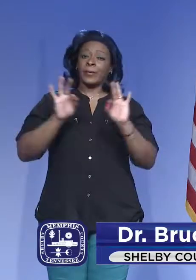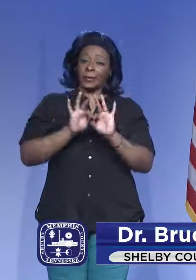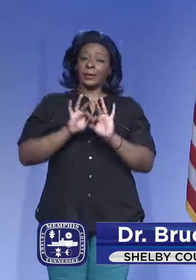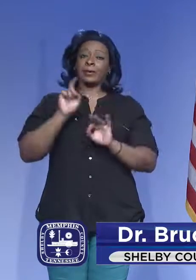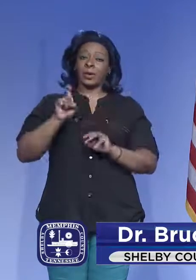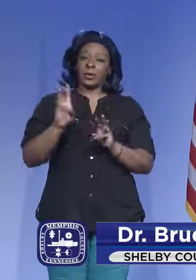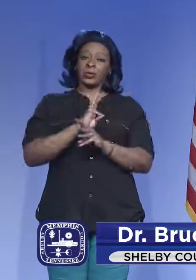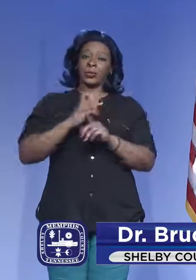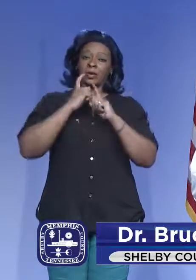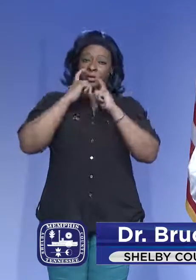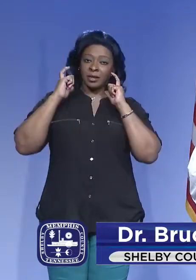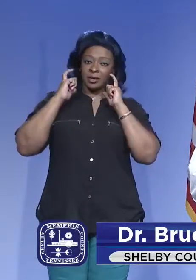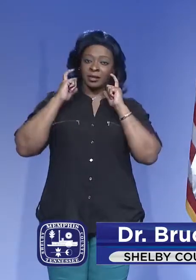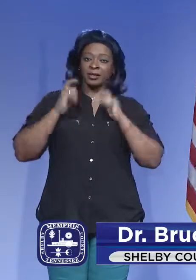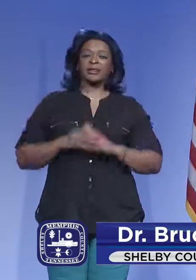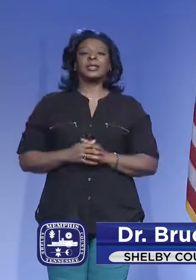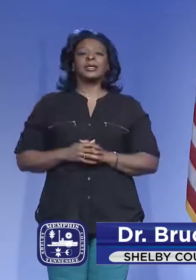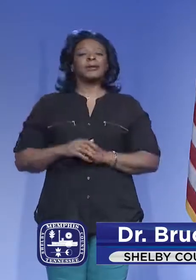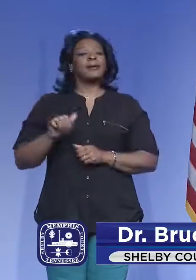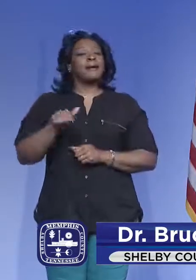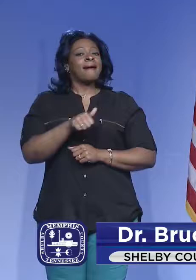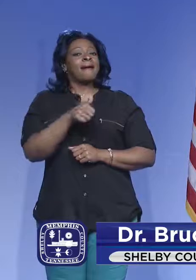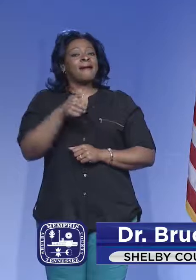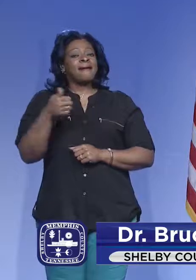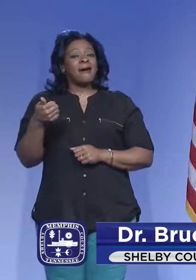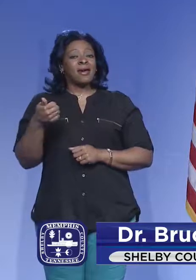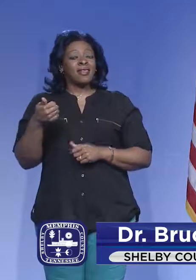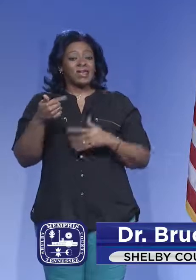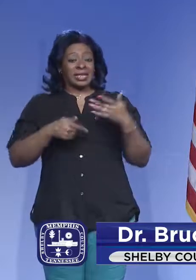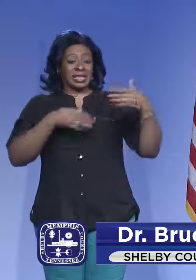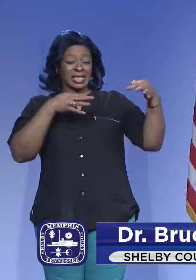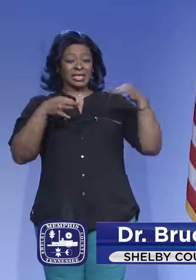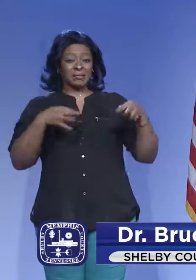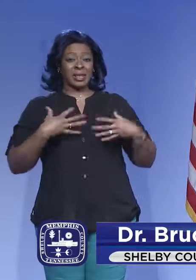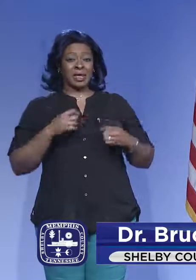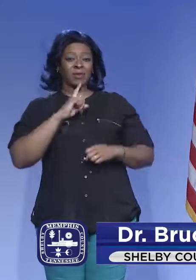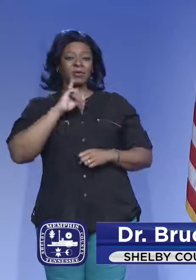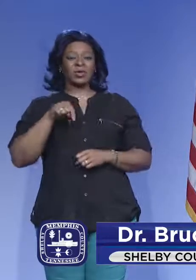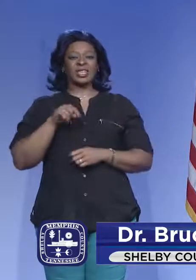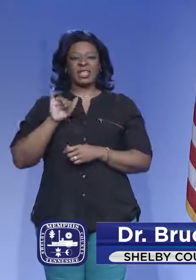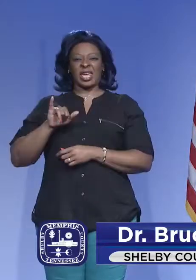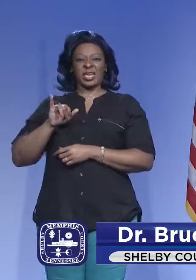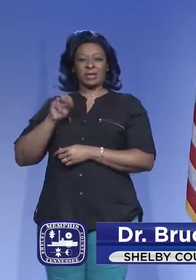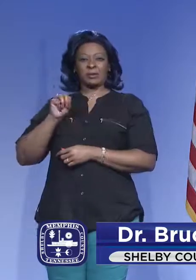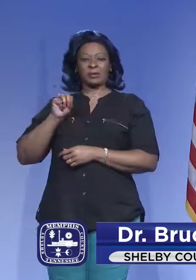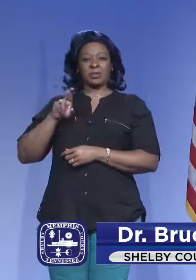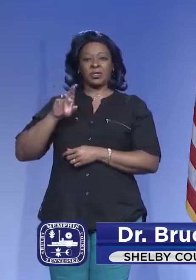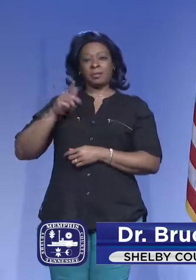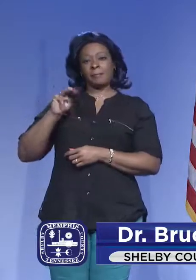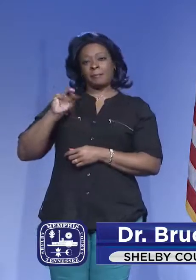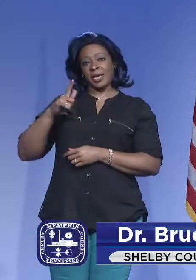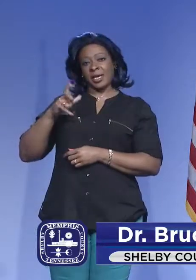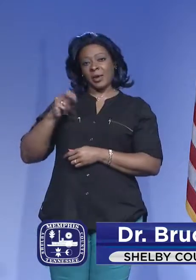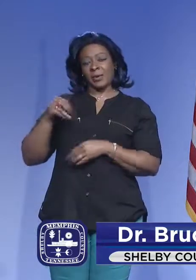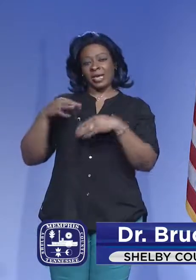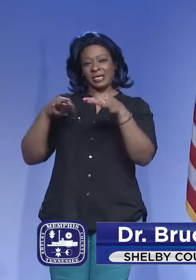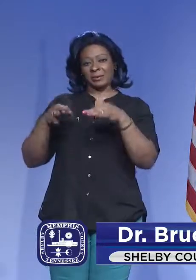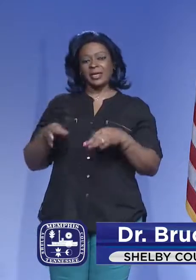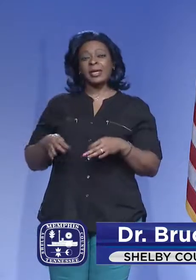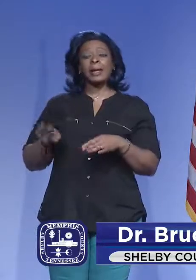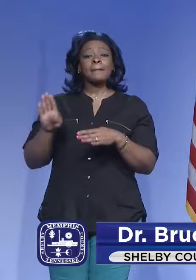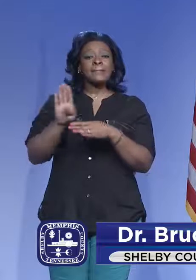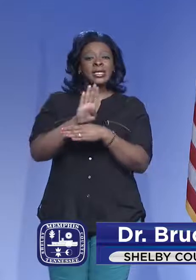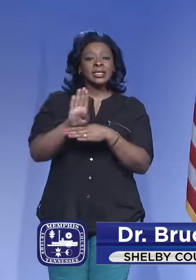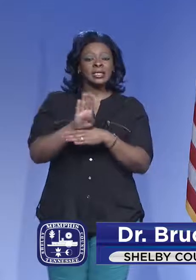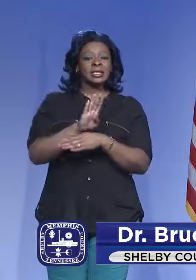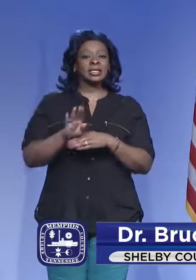recommended. The other thing is that, as Mr. McGowen alluded to,